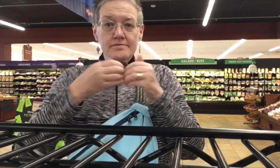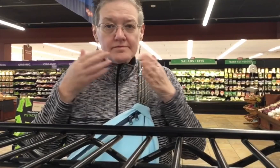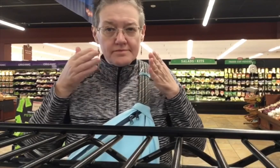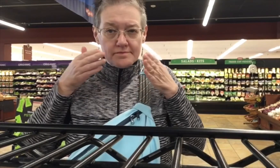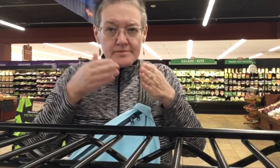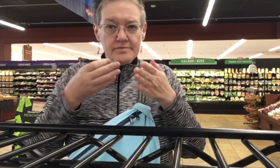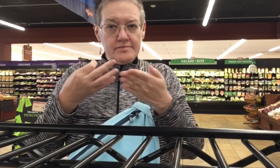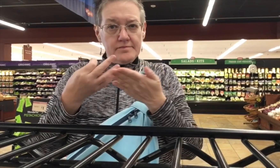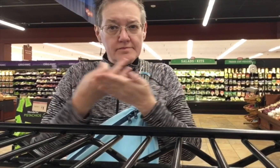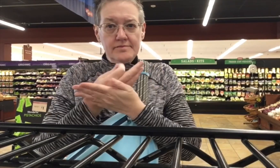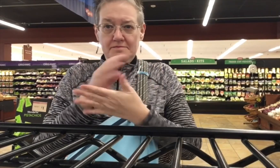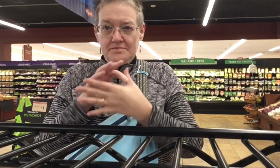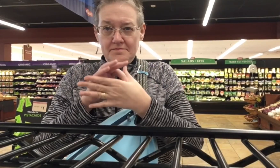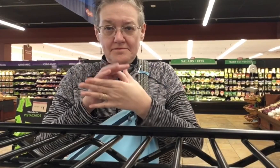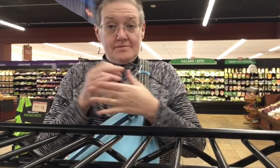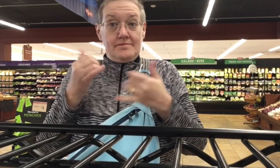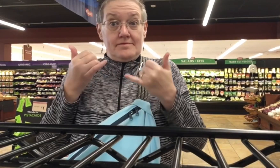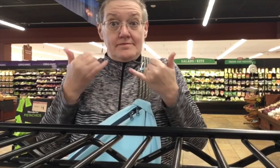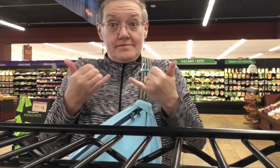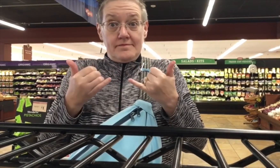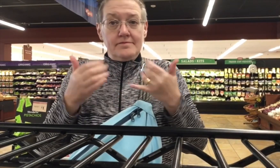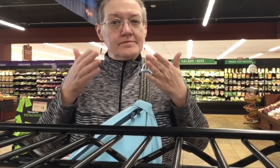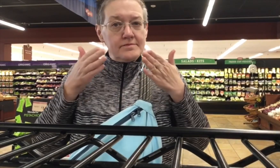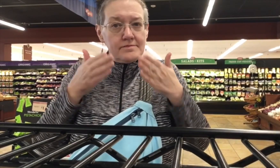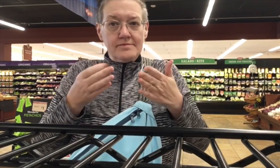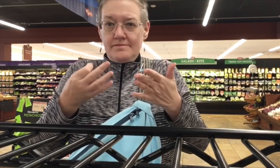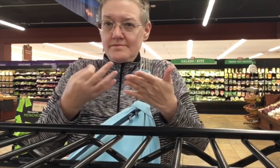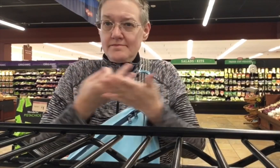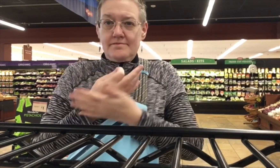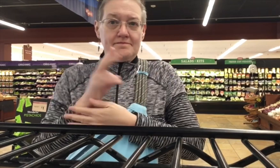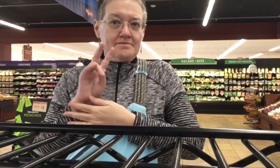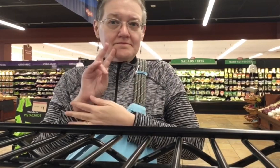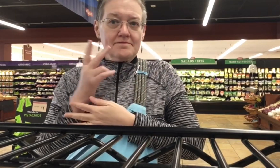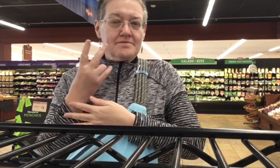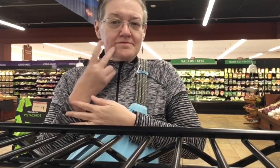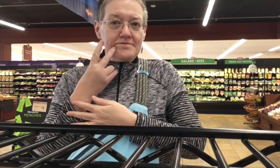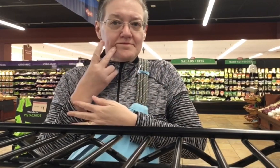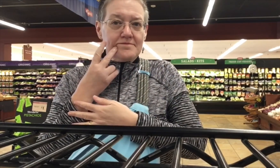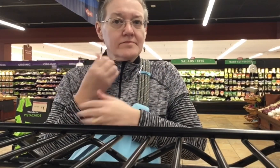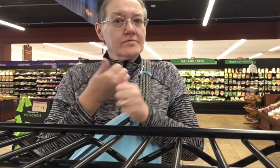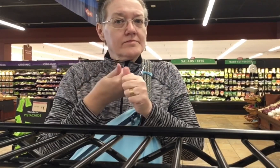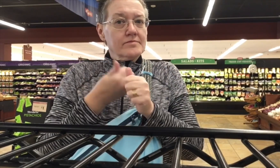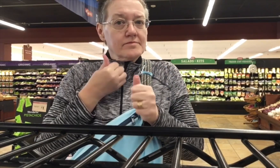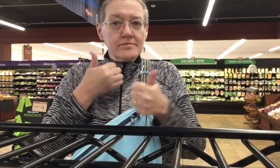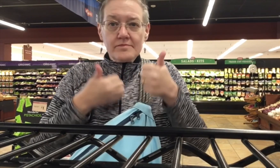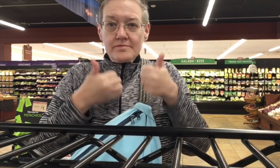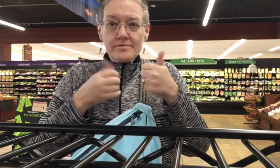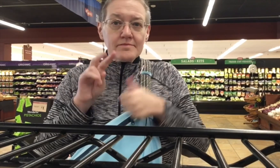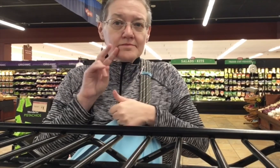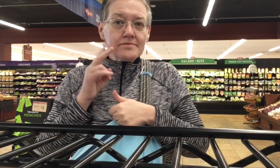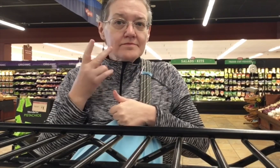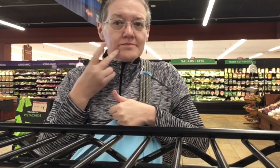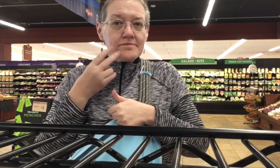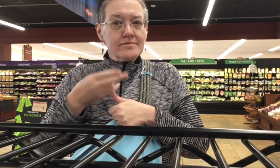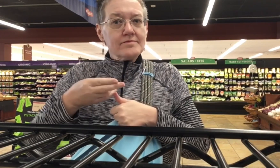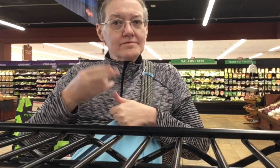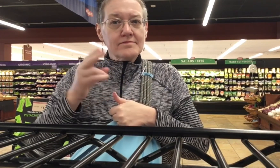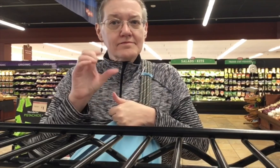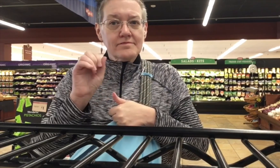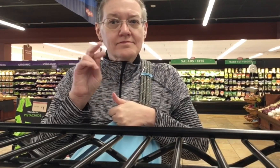Now, I've just showed you how to focus on fresh meat. Now, focus on fresh vegetables. You're going to want to avoid